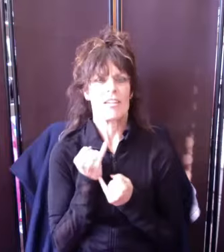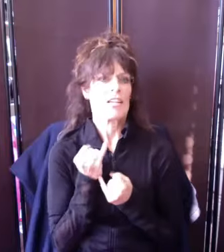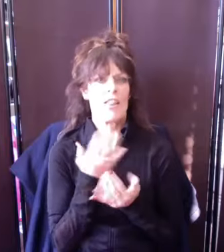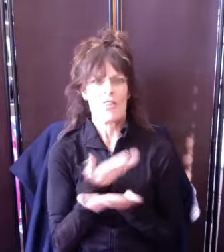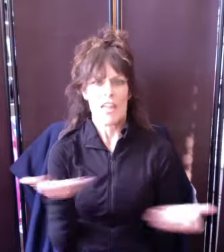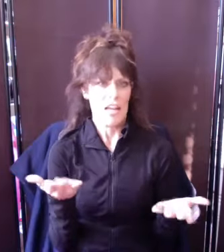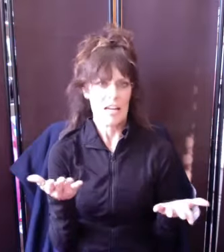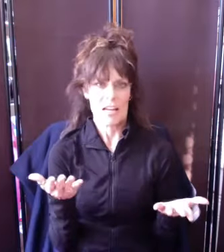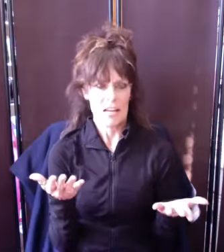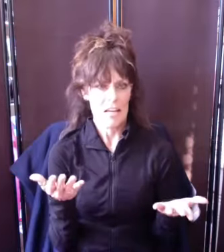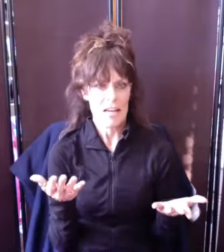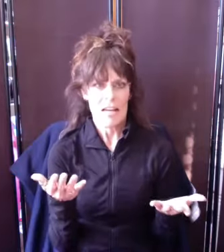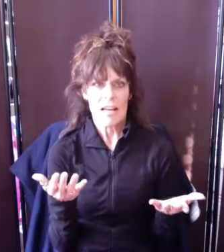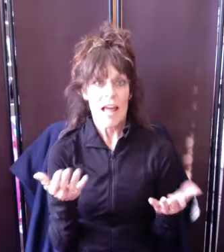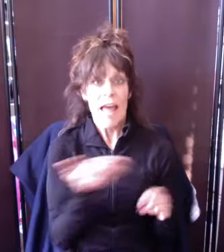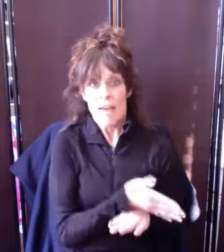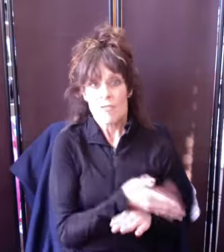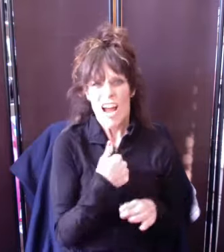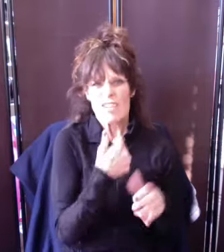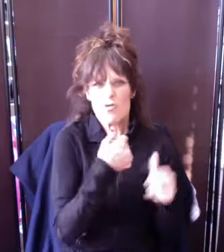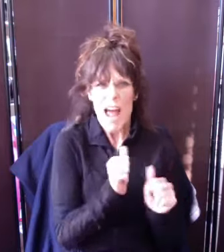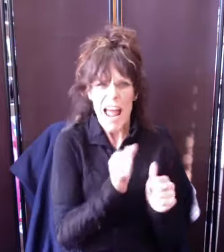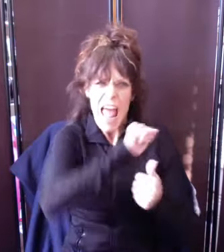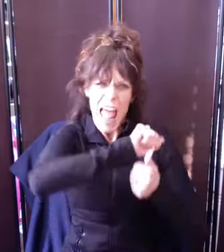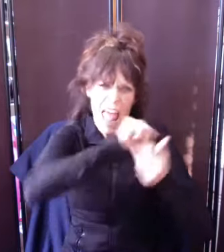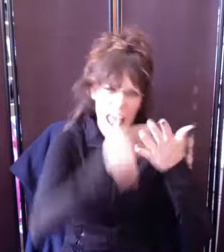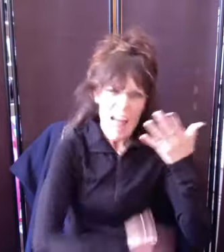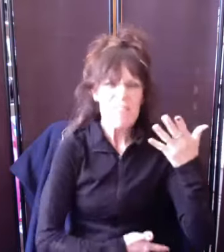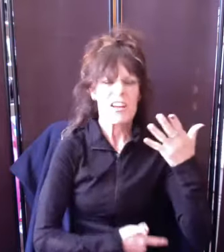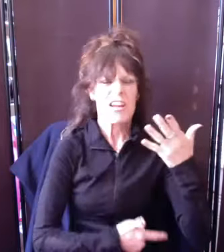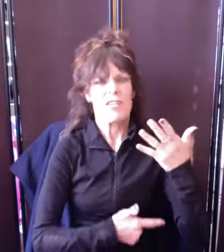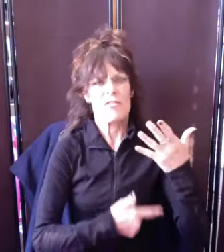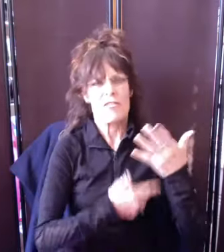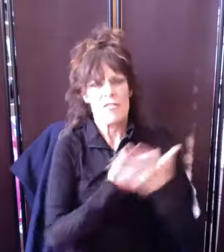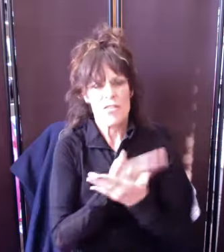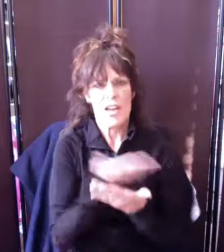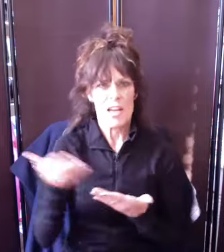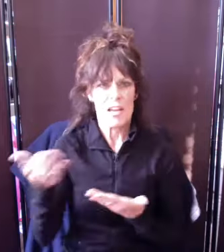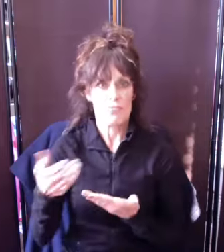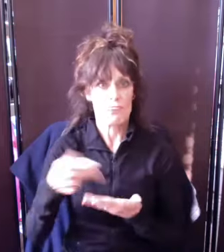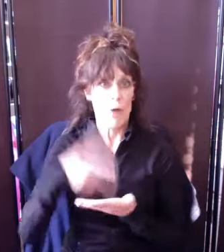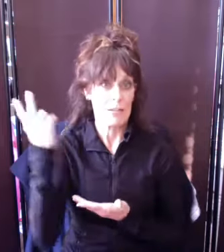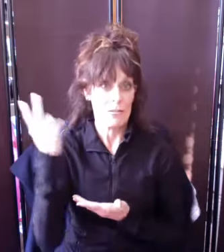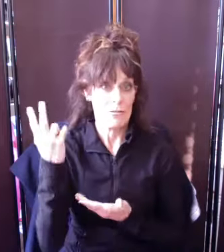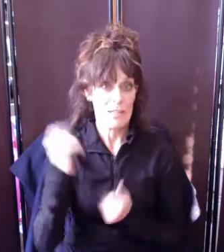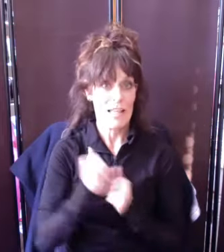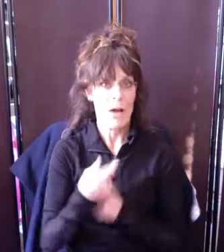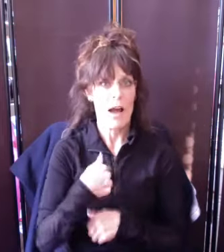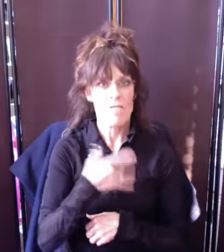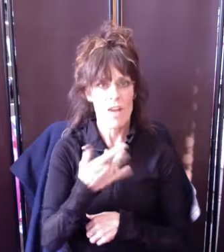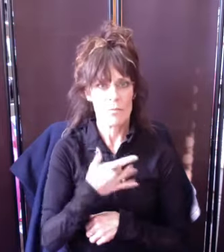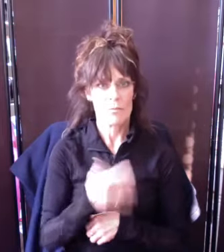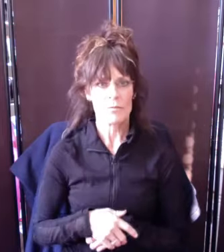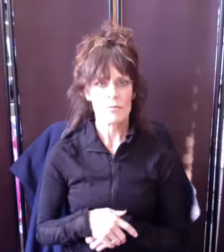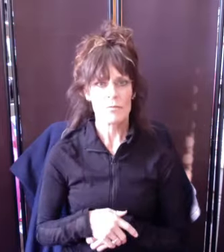deck after I tried every other card twice, is how it felt. I didn't want